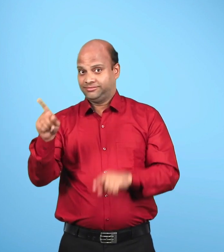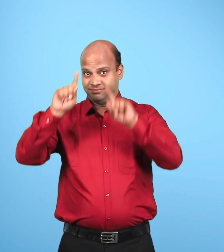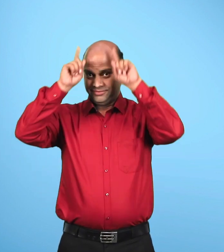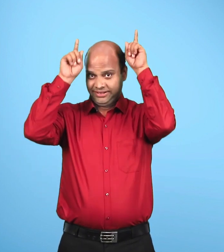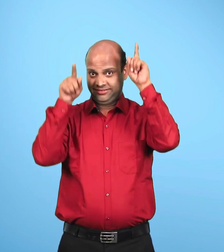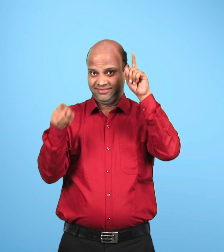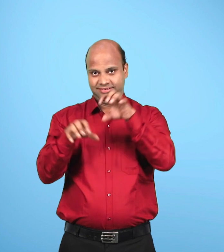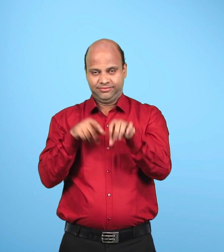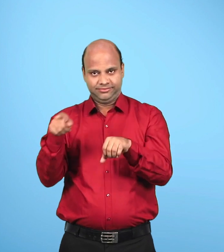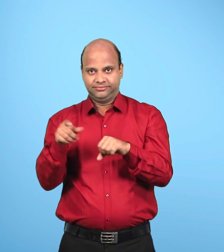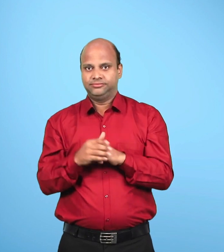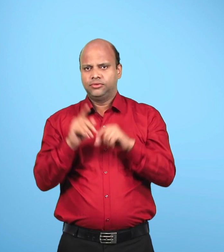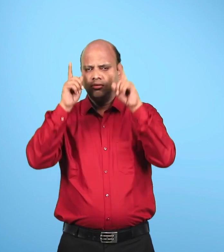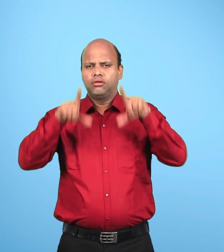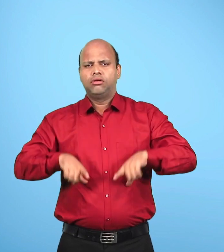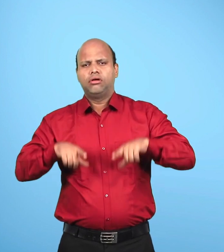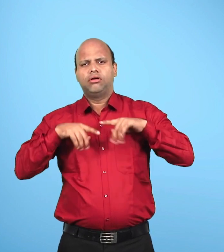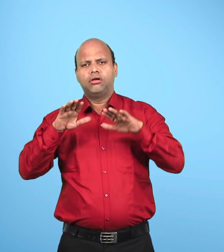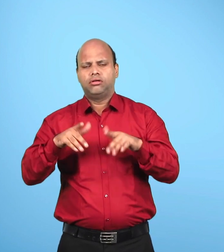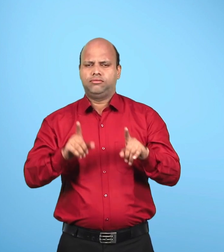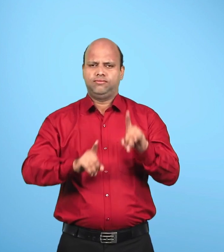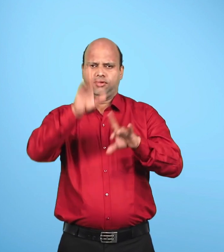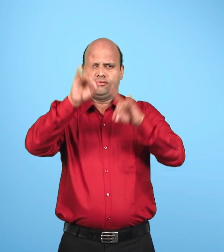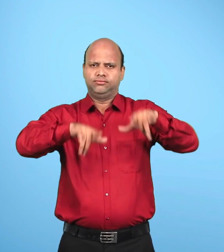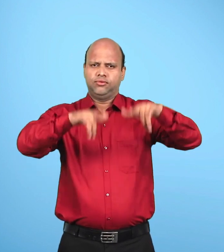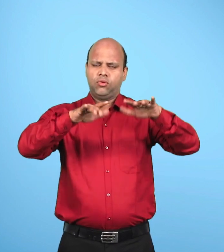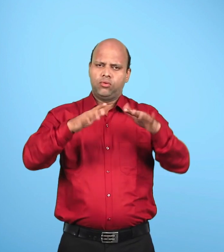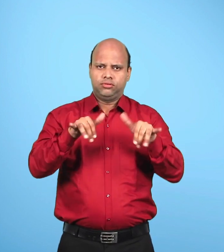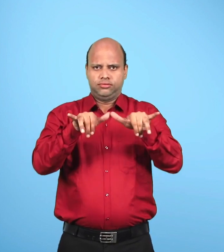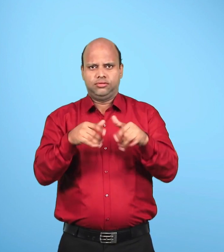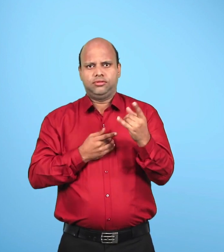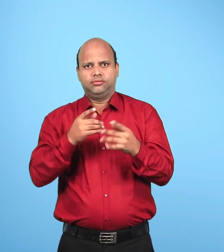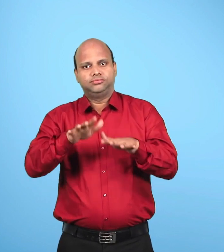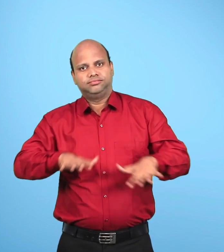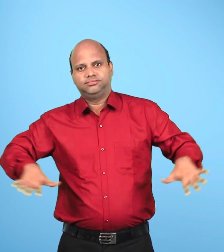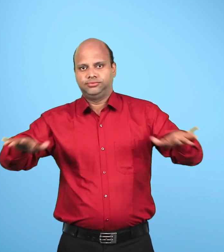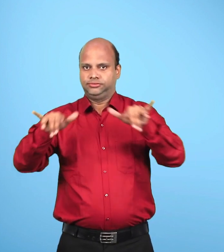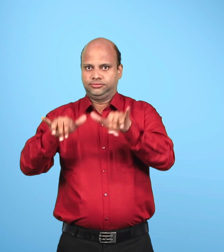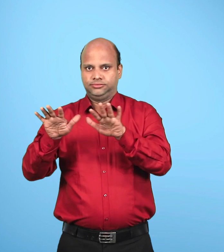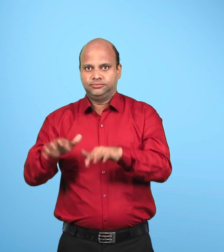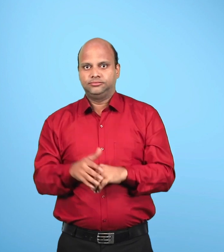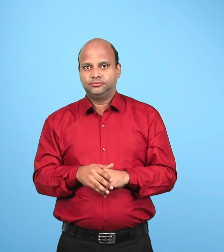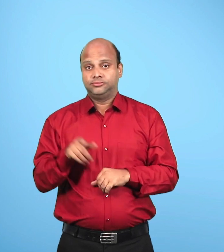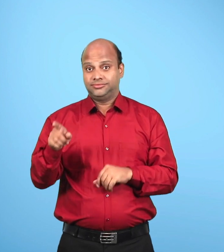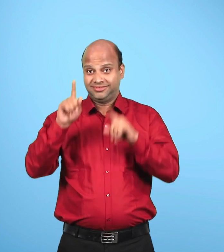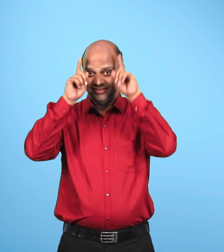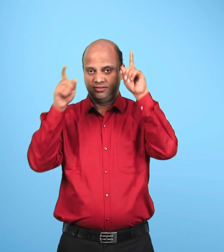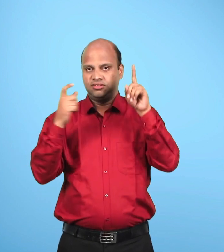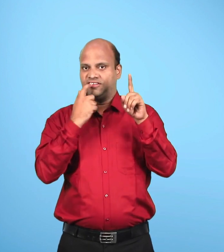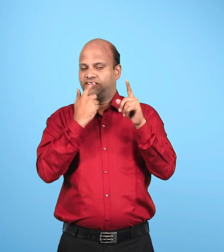deer is another animal that lives in forests and grasslands. It has strong teeth